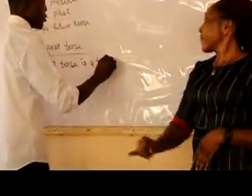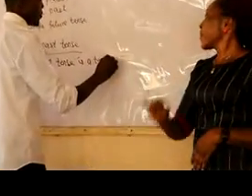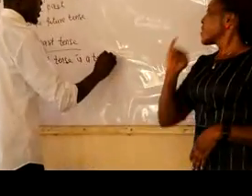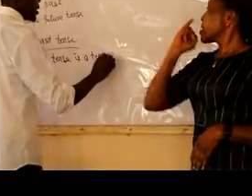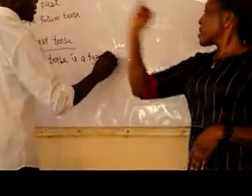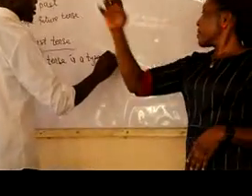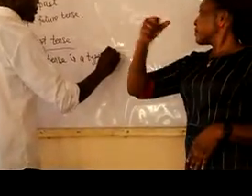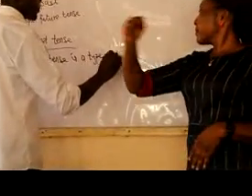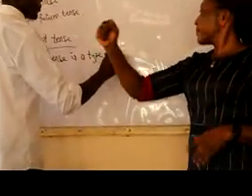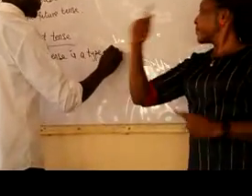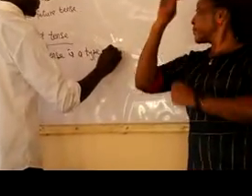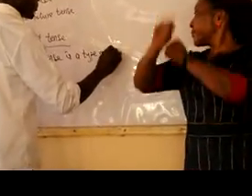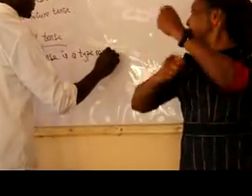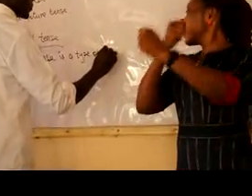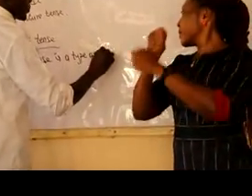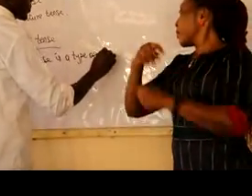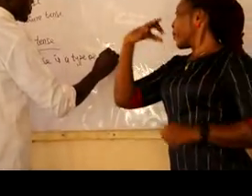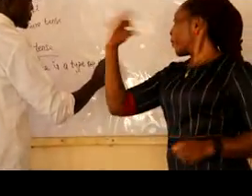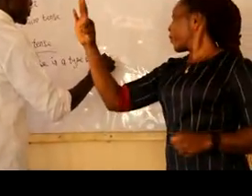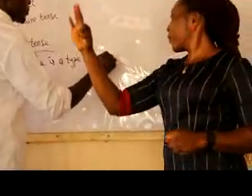a type of tense